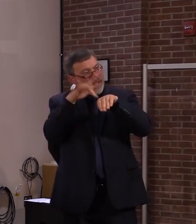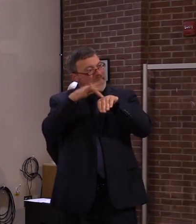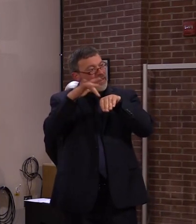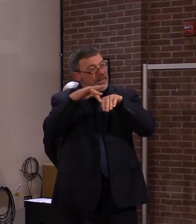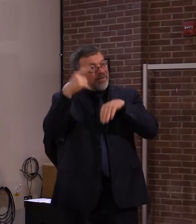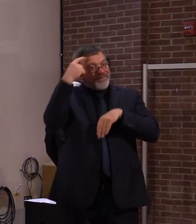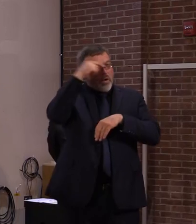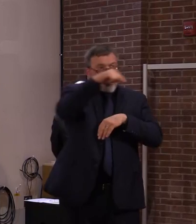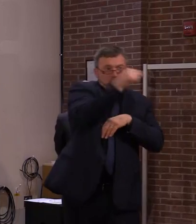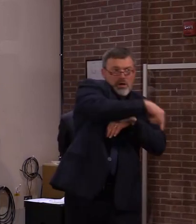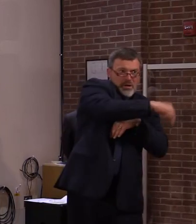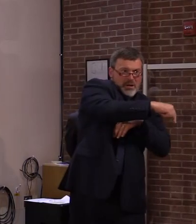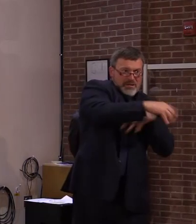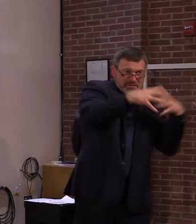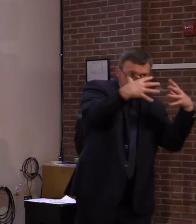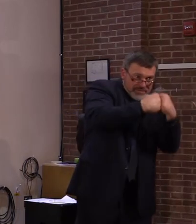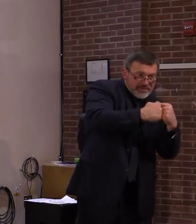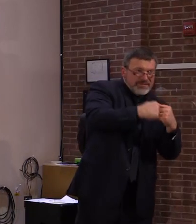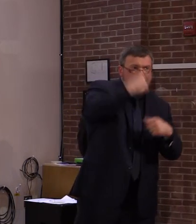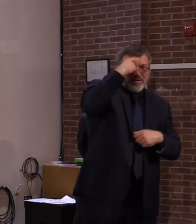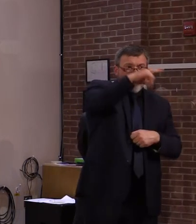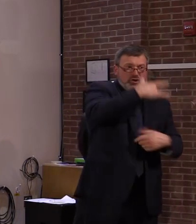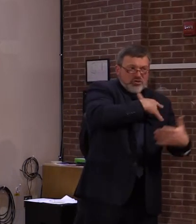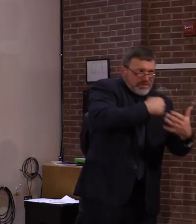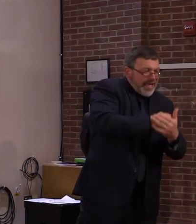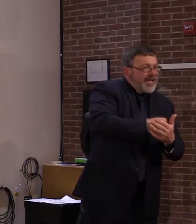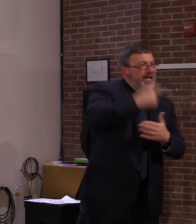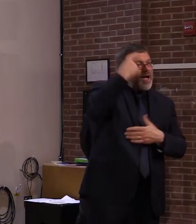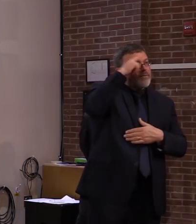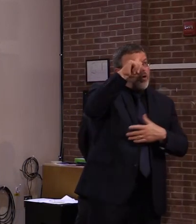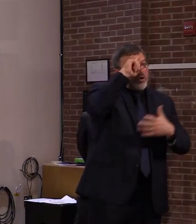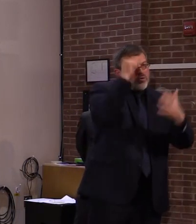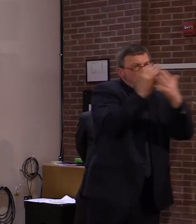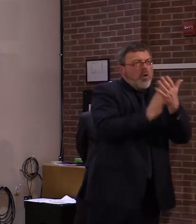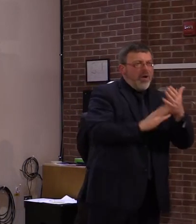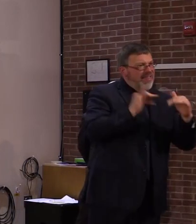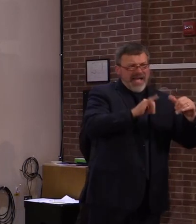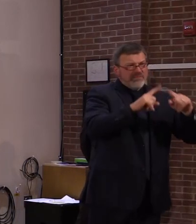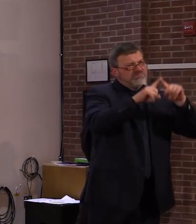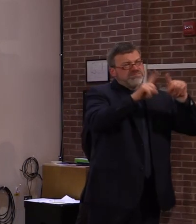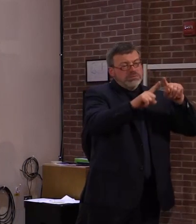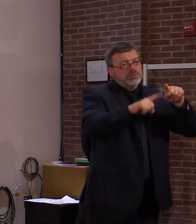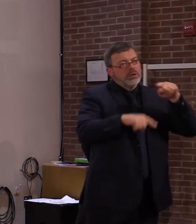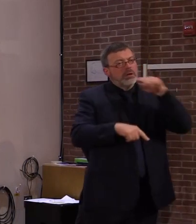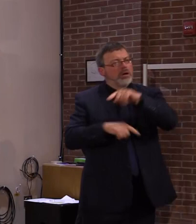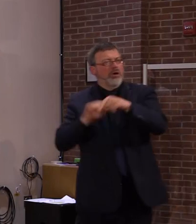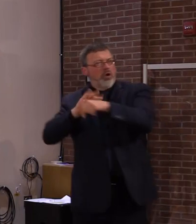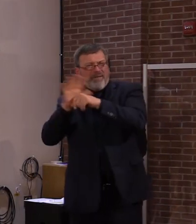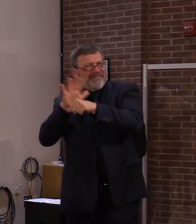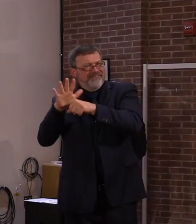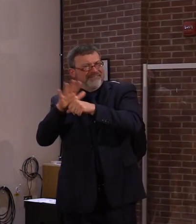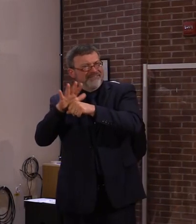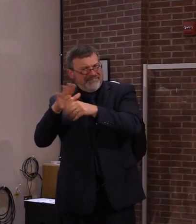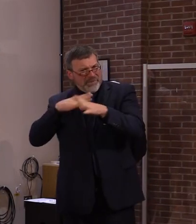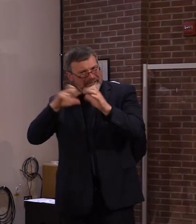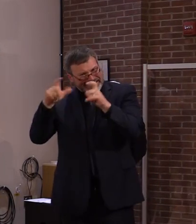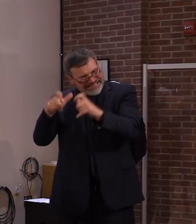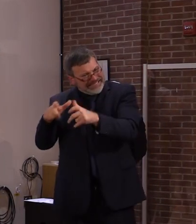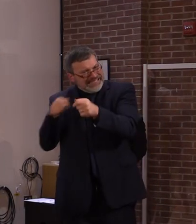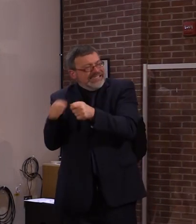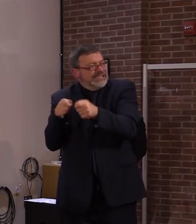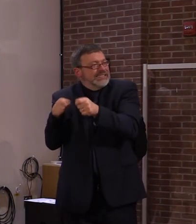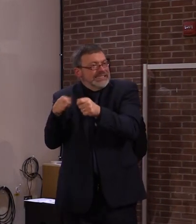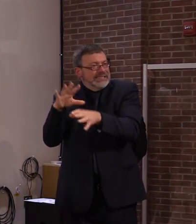a heart attack or a stroke and have the beds available. Dr. Levine, anything you want to add to that?